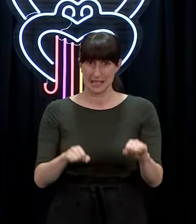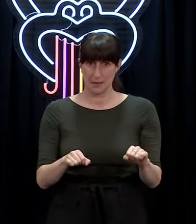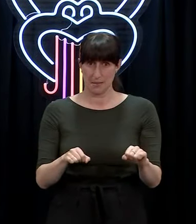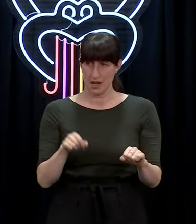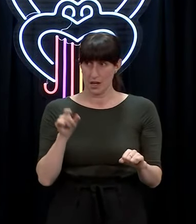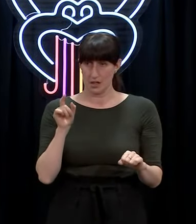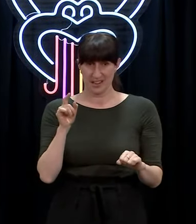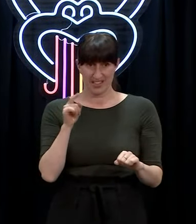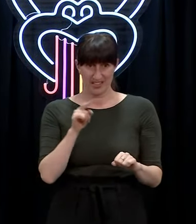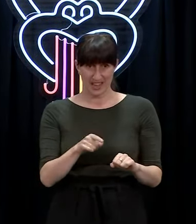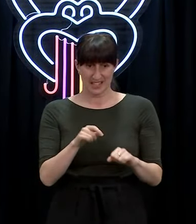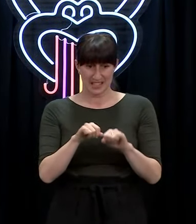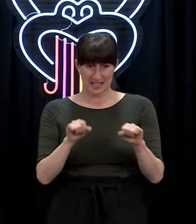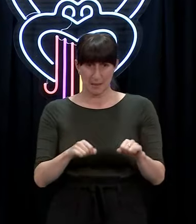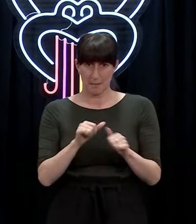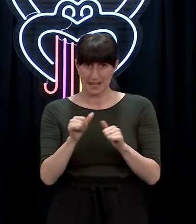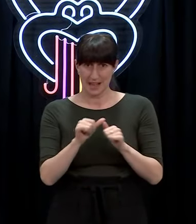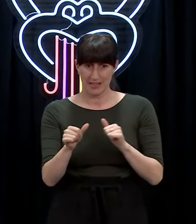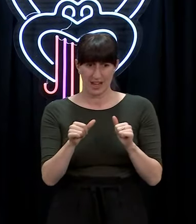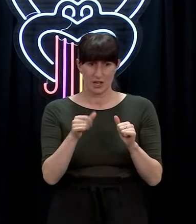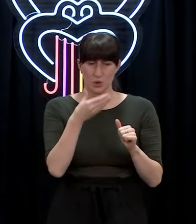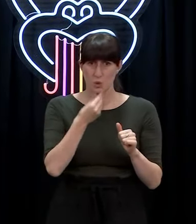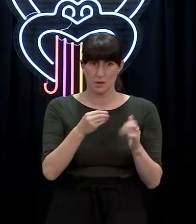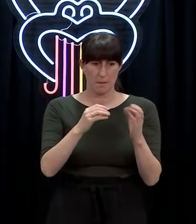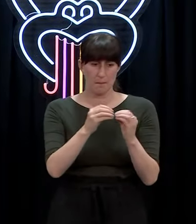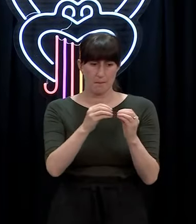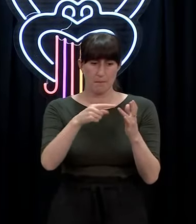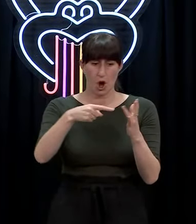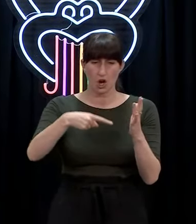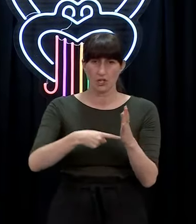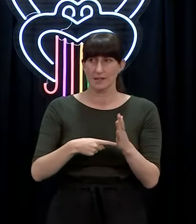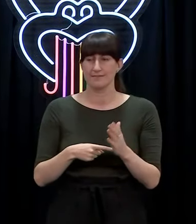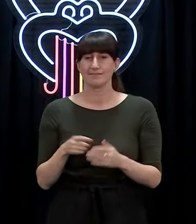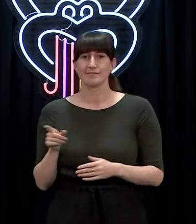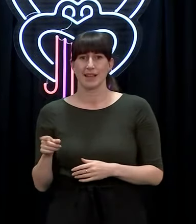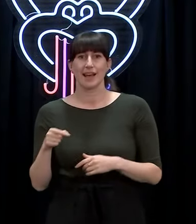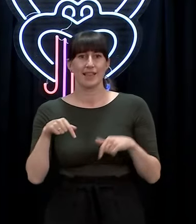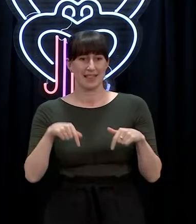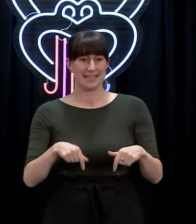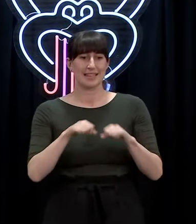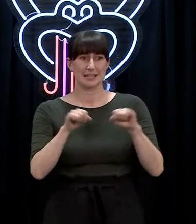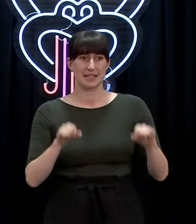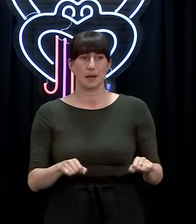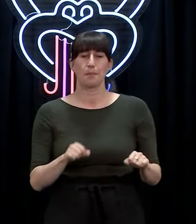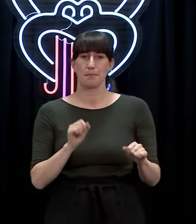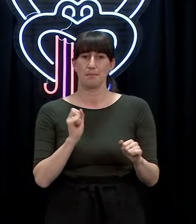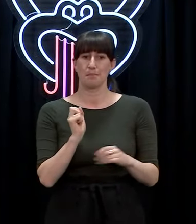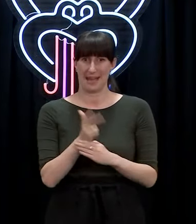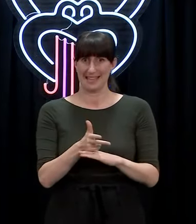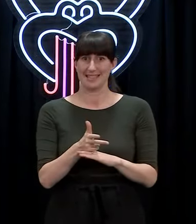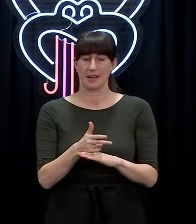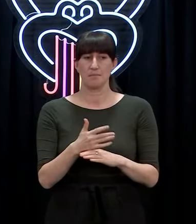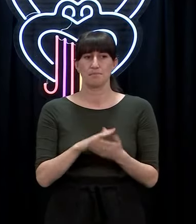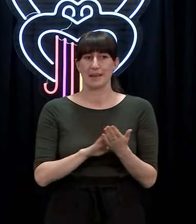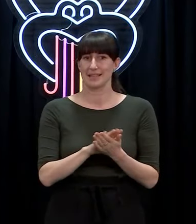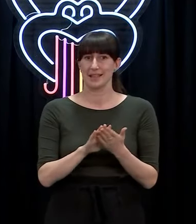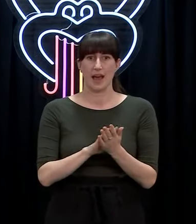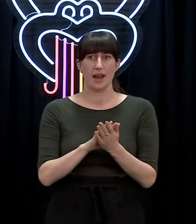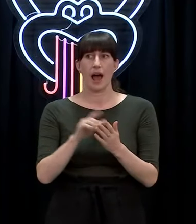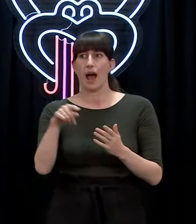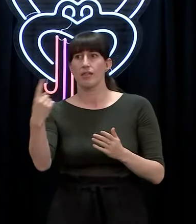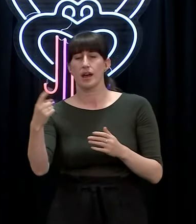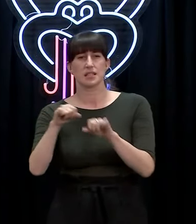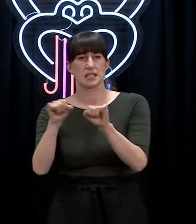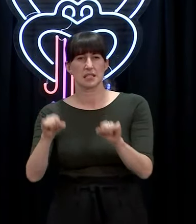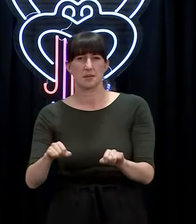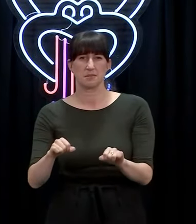designed to ensure that bots can't, that digital bots and algorithms can't access it. In terms